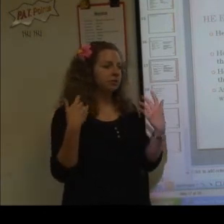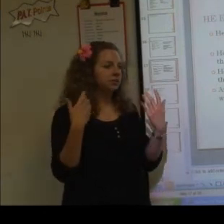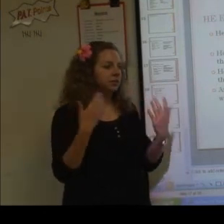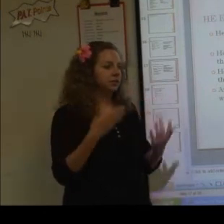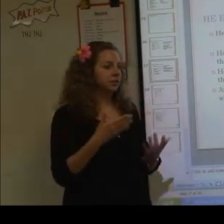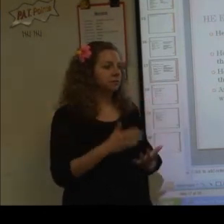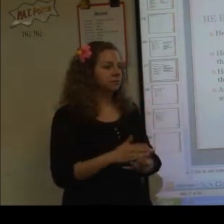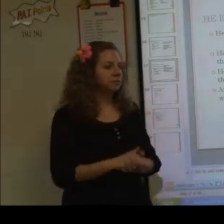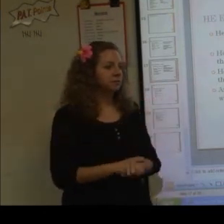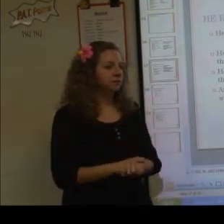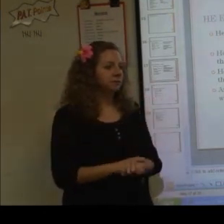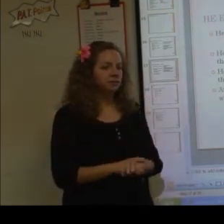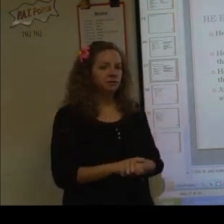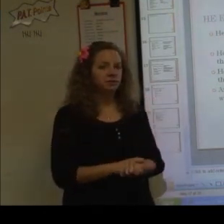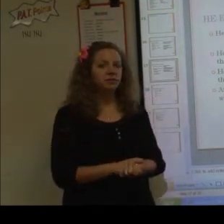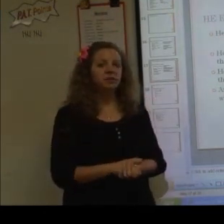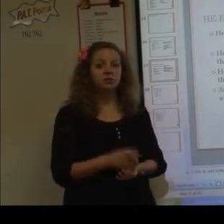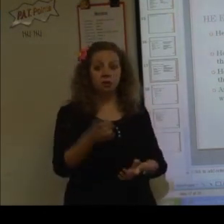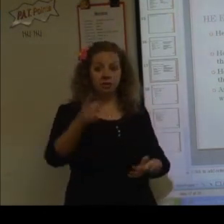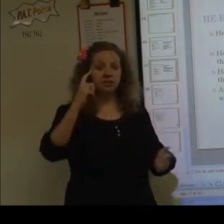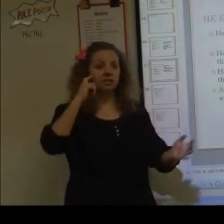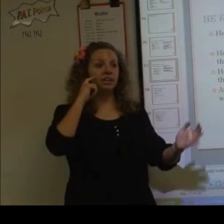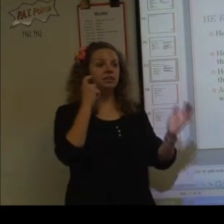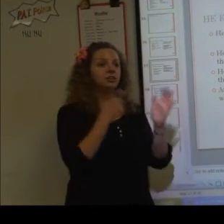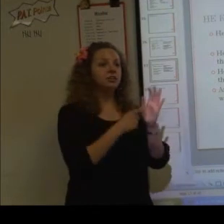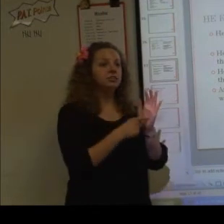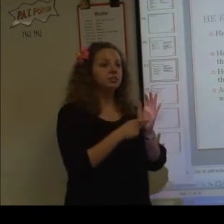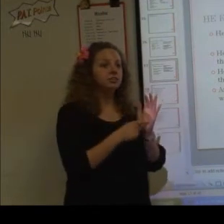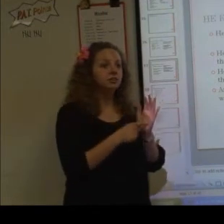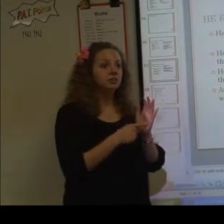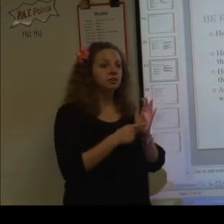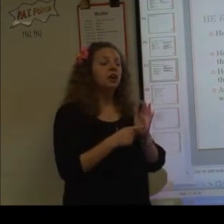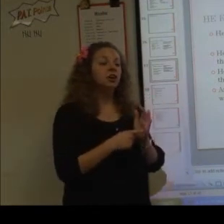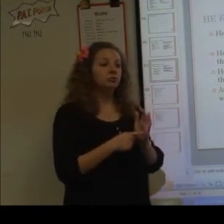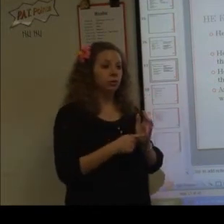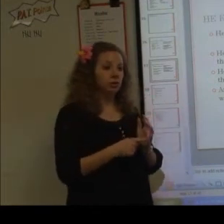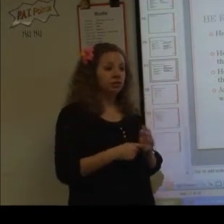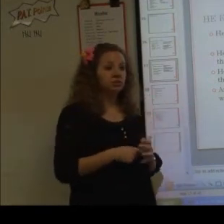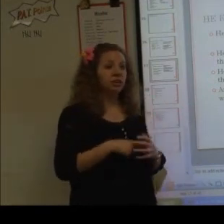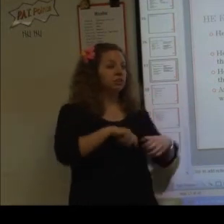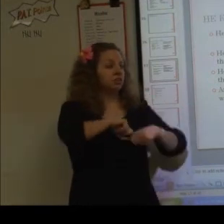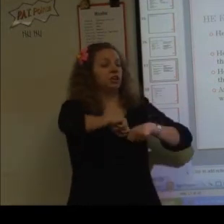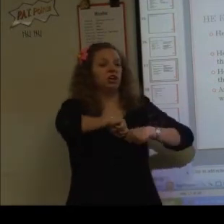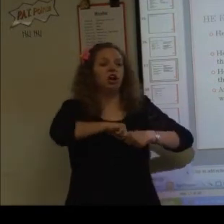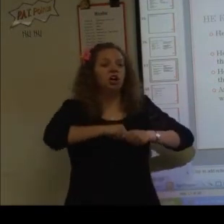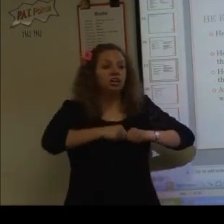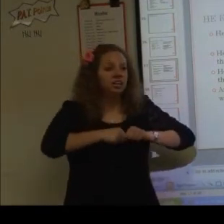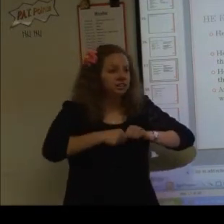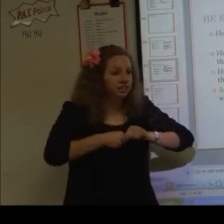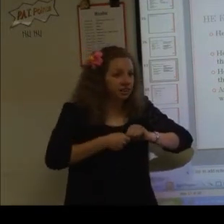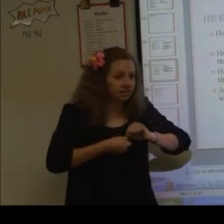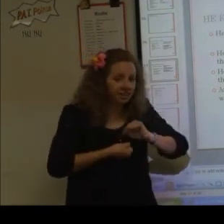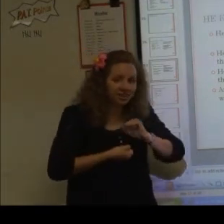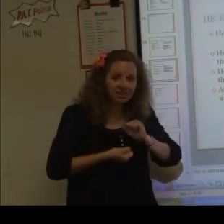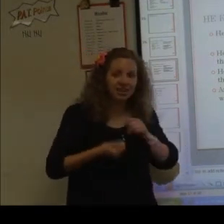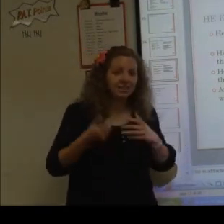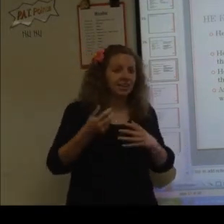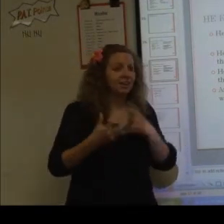another concept? Notice. Notice. Okay, if you notice. Our groanings. Okay, so like our heartaches, like the inside, like